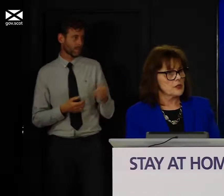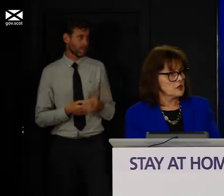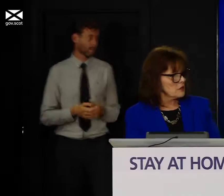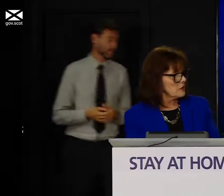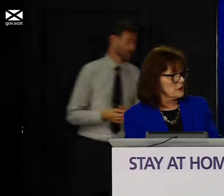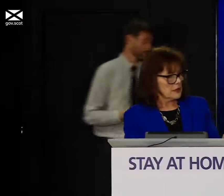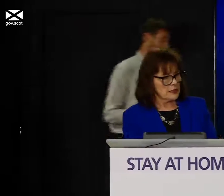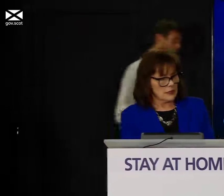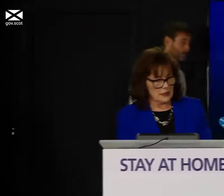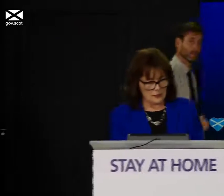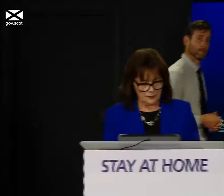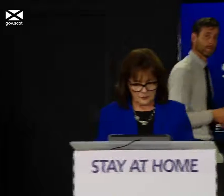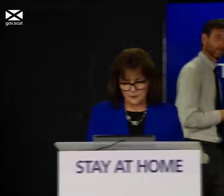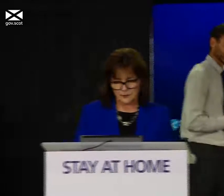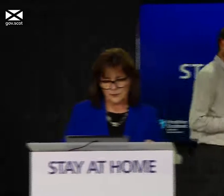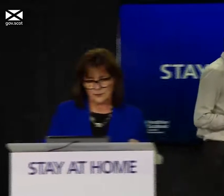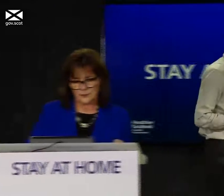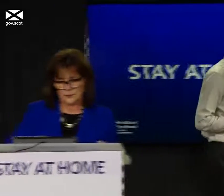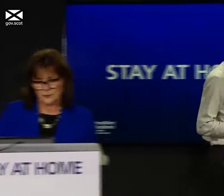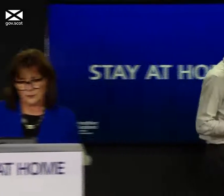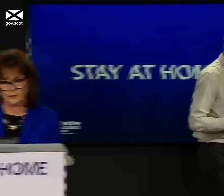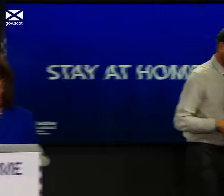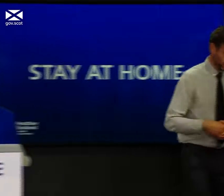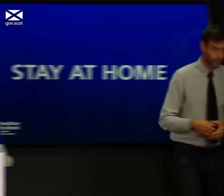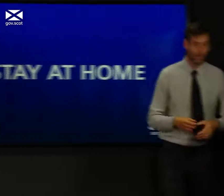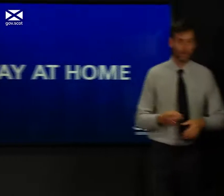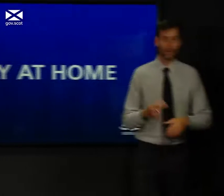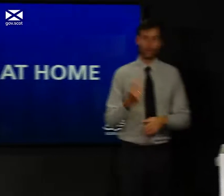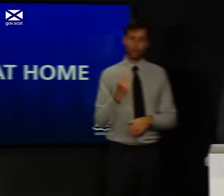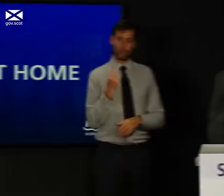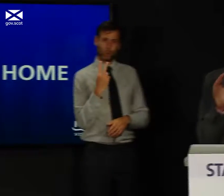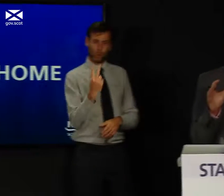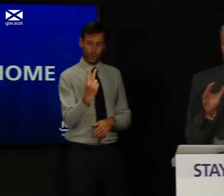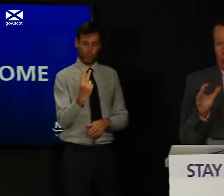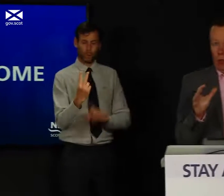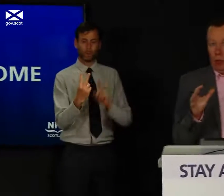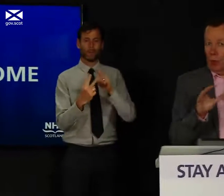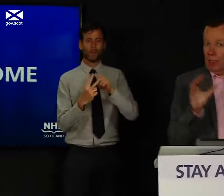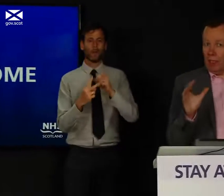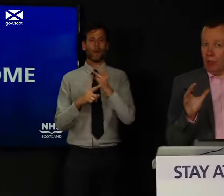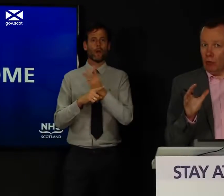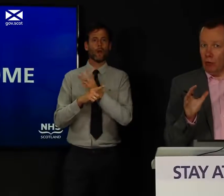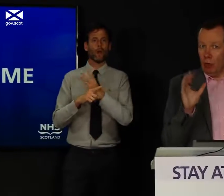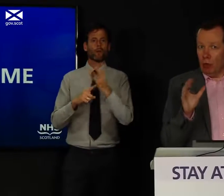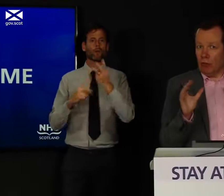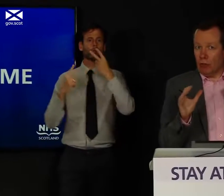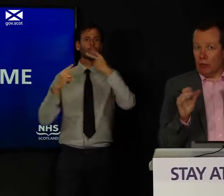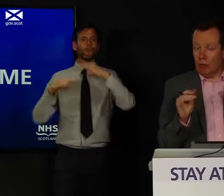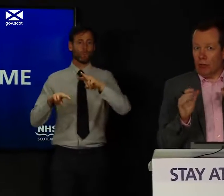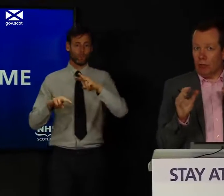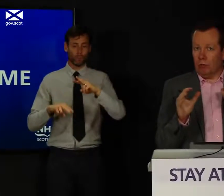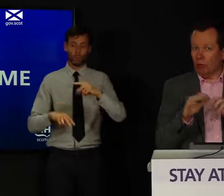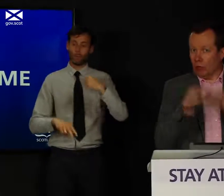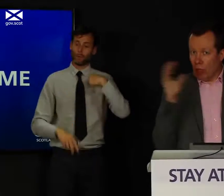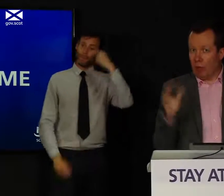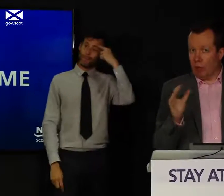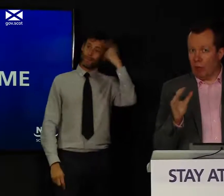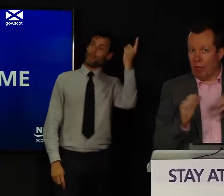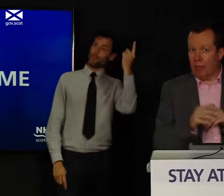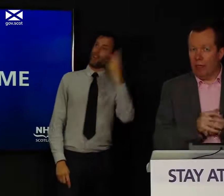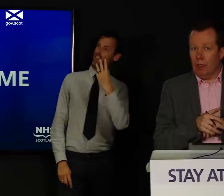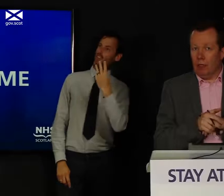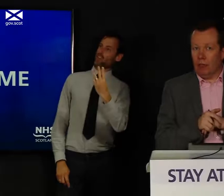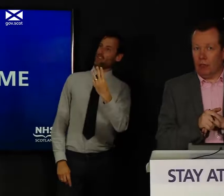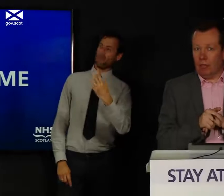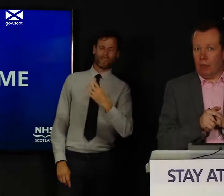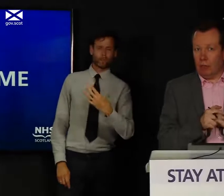your other question. Two things to reinforce that the three-week review wasn't coincidental. The politicians didn't just come up with